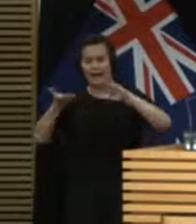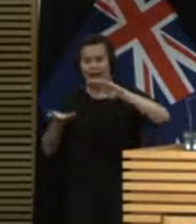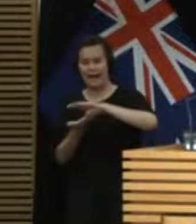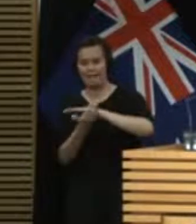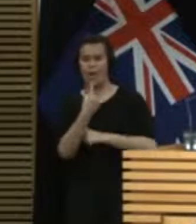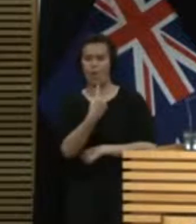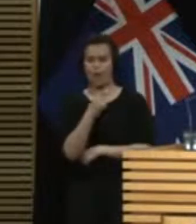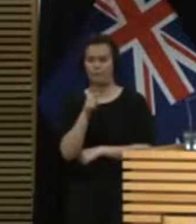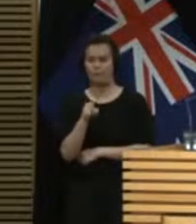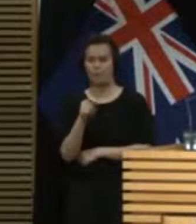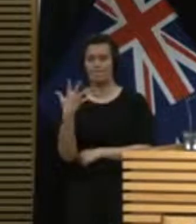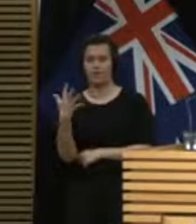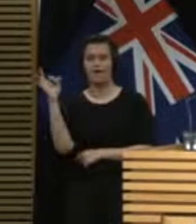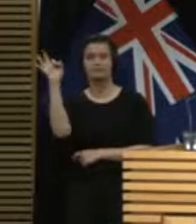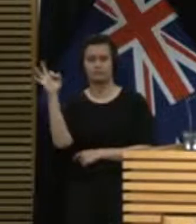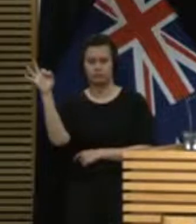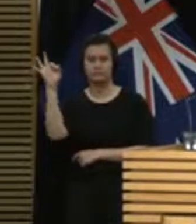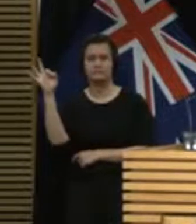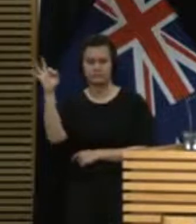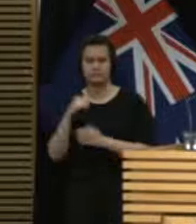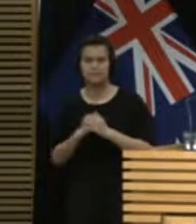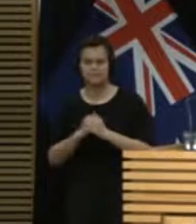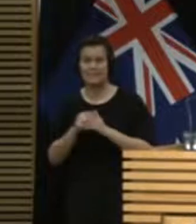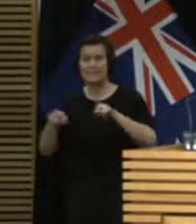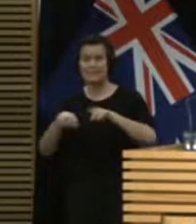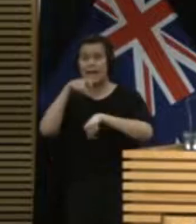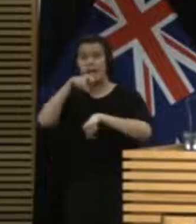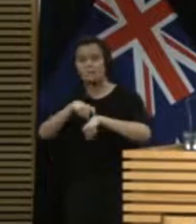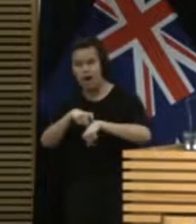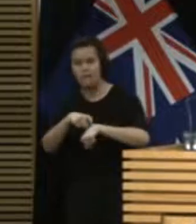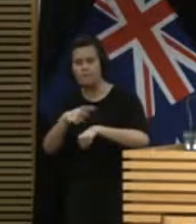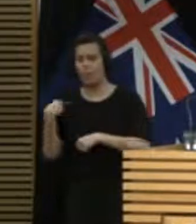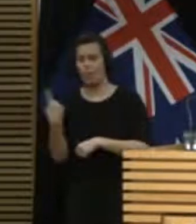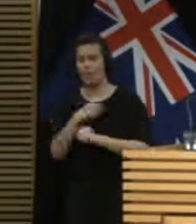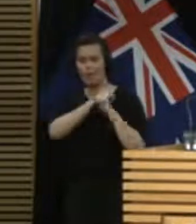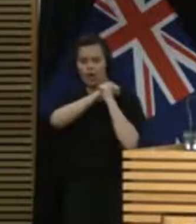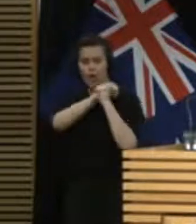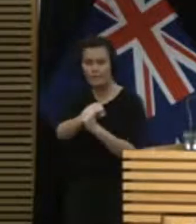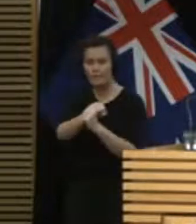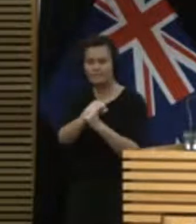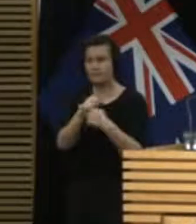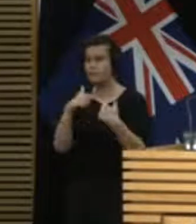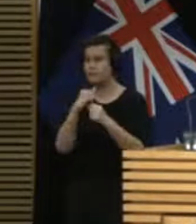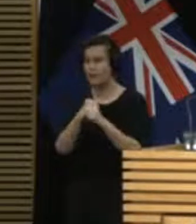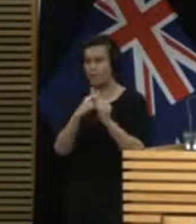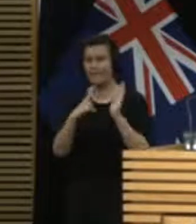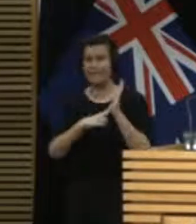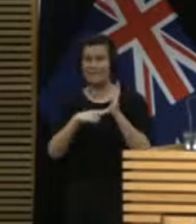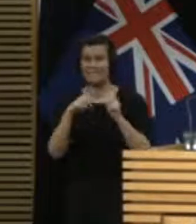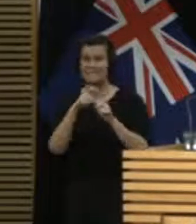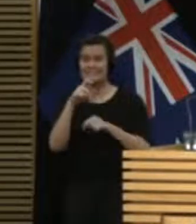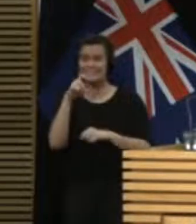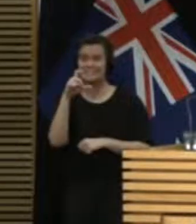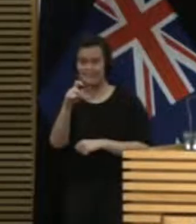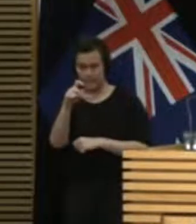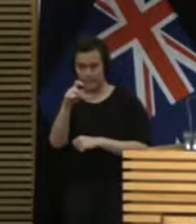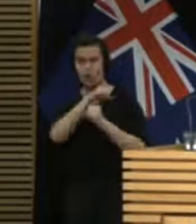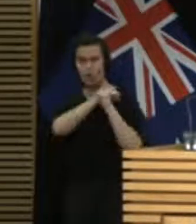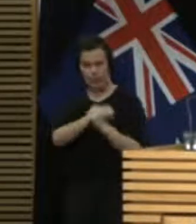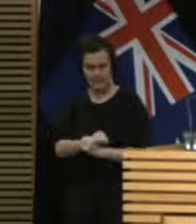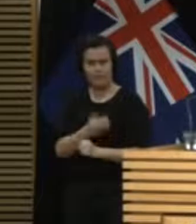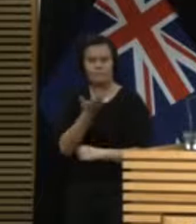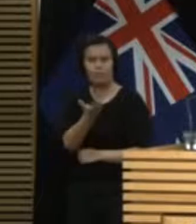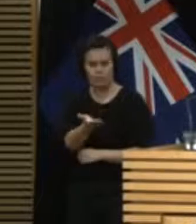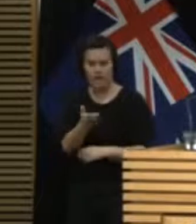but also our domestic commitments to the international community via the NDC. And so that's a commitment we've made, and you'll hear